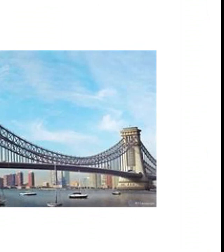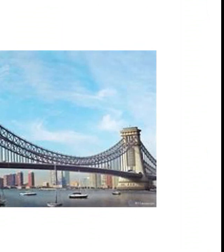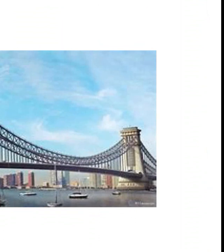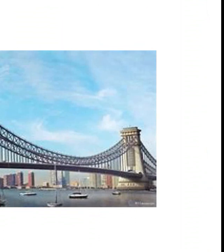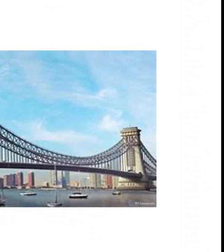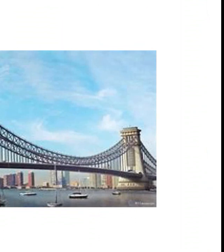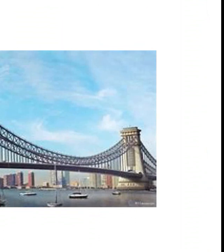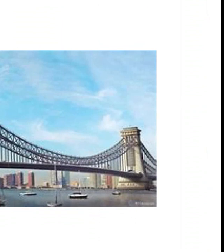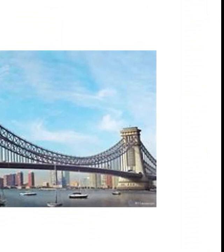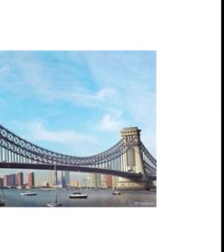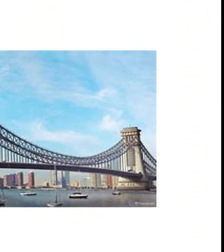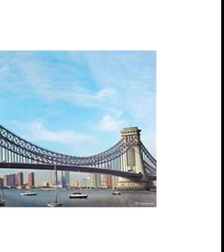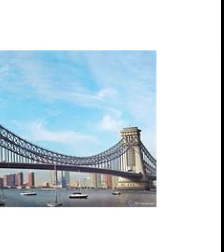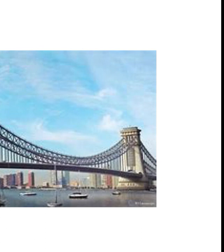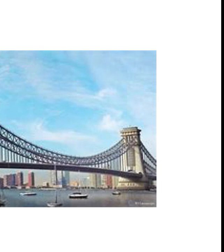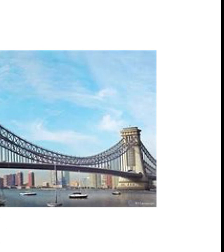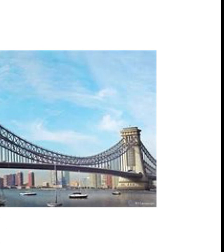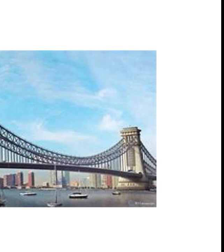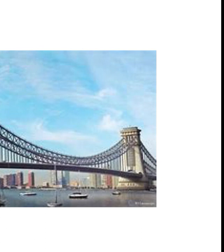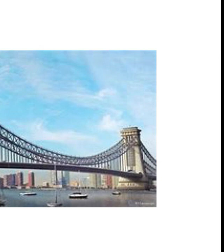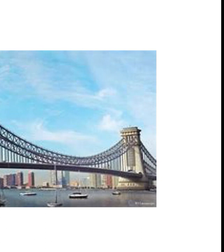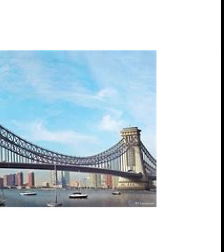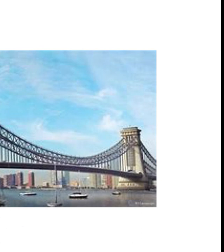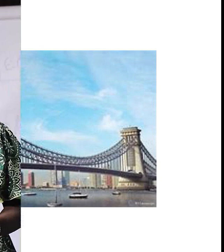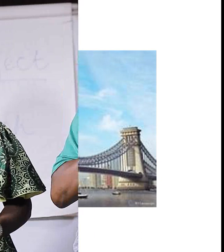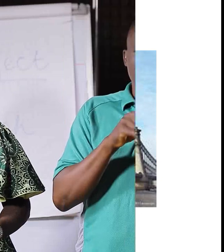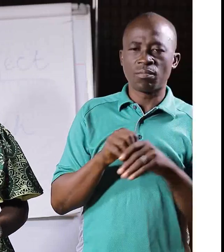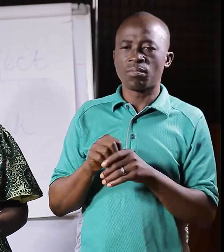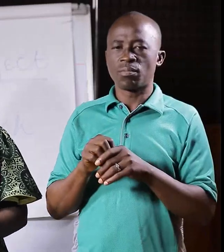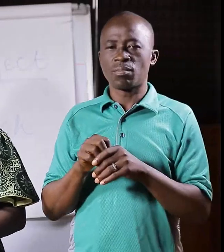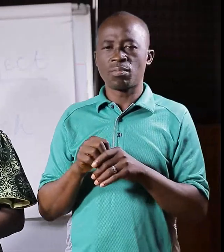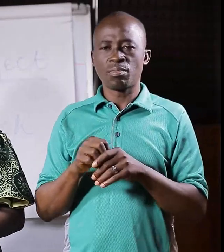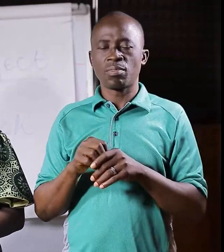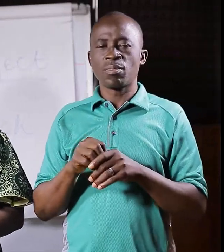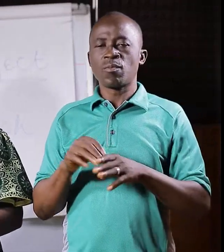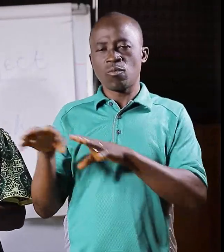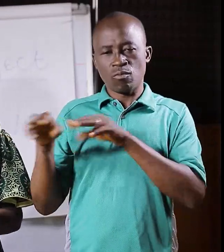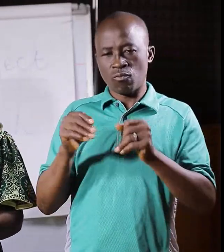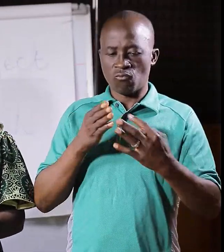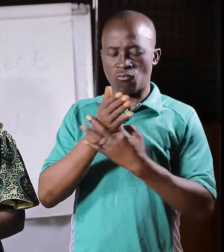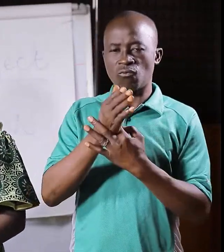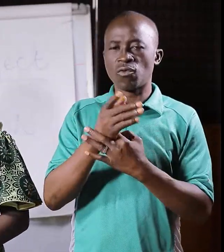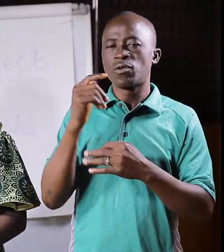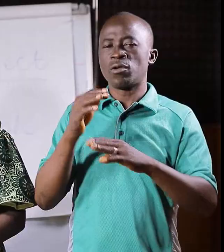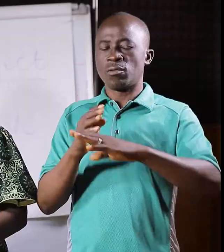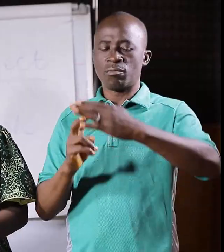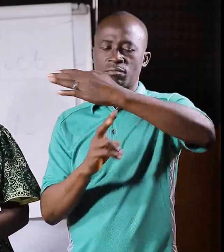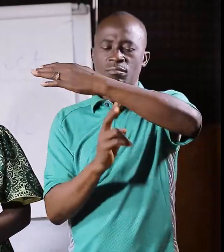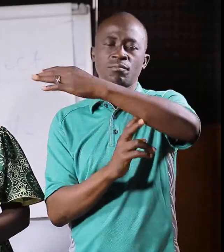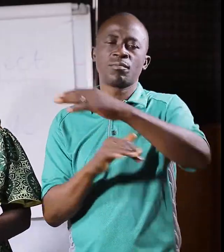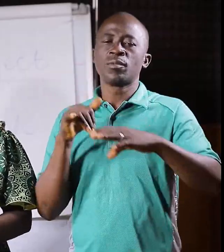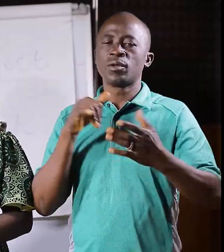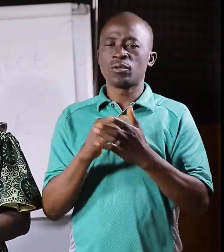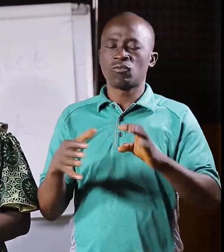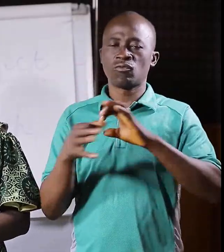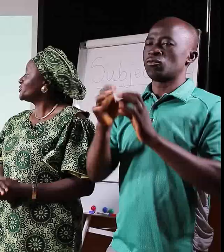city or the village to the other. How do you move? You move via the bridge. The bridge is your channel, so it carries